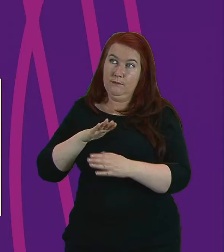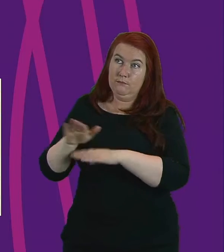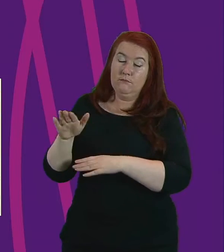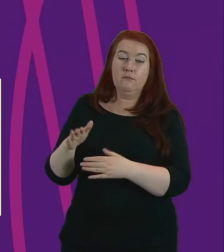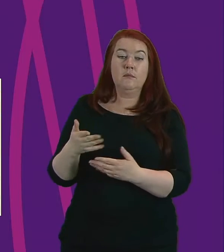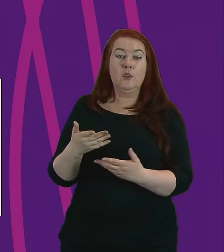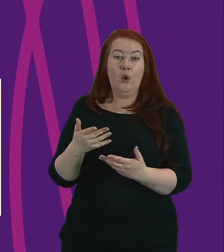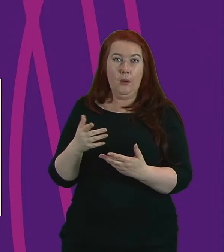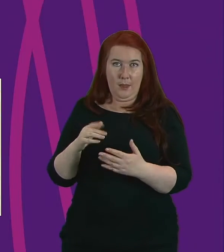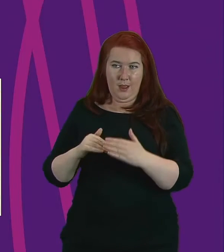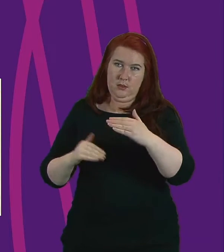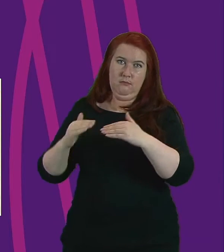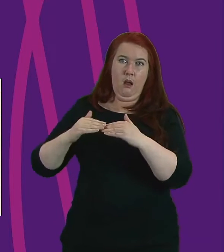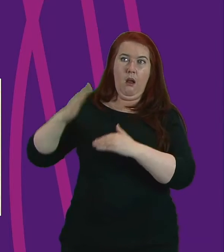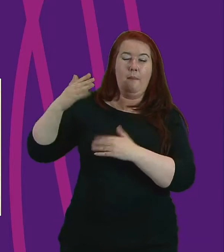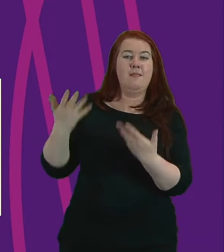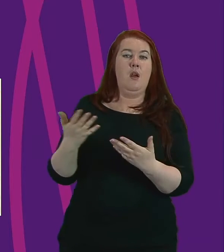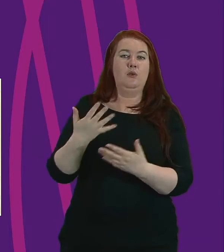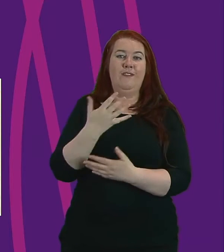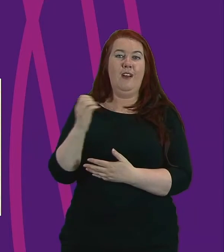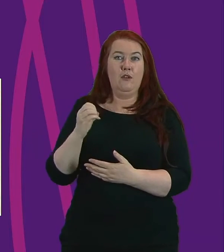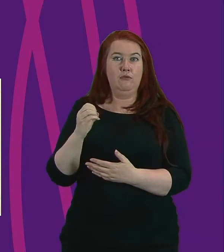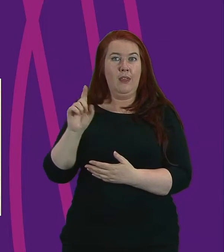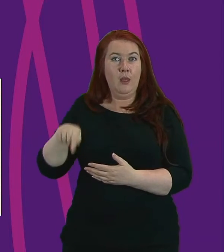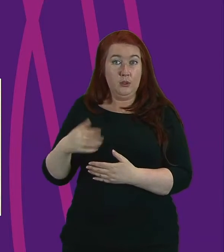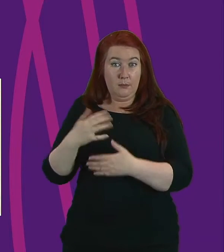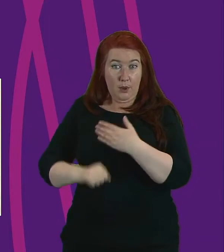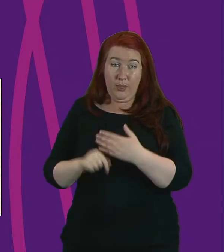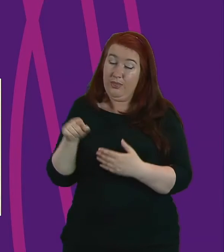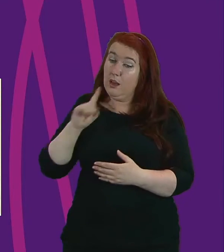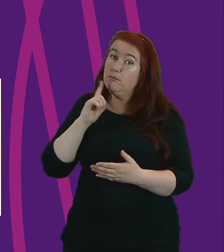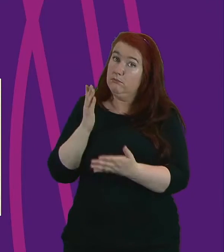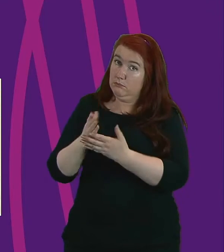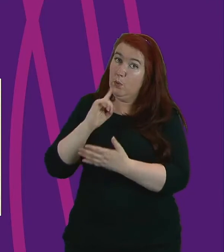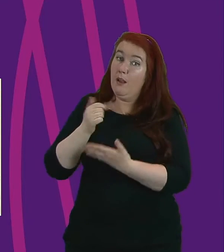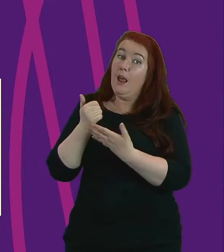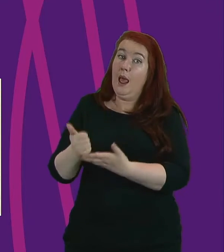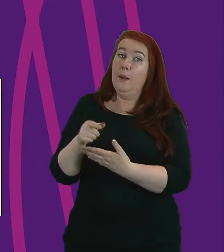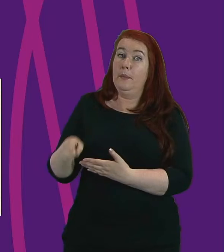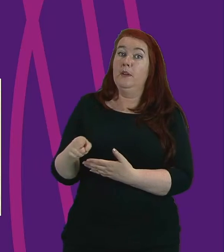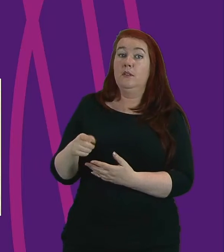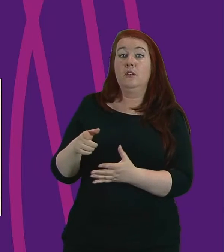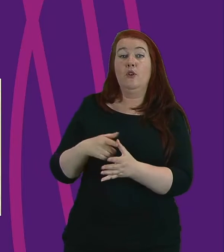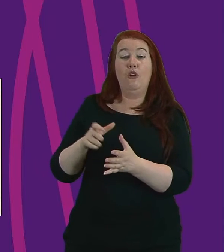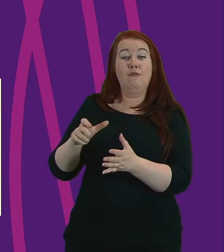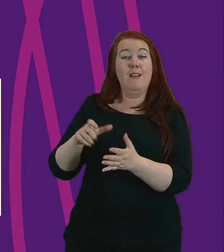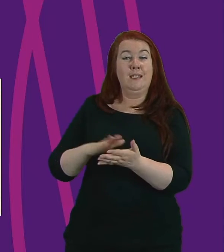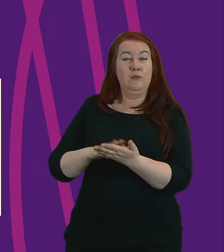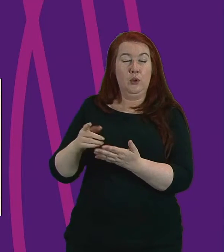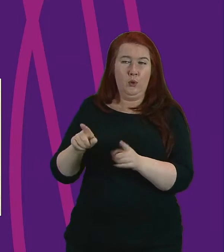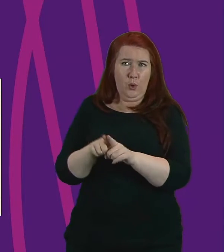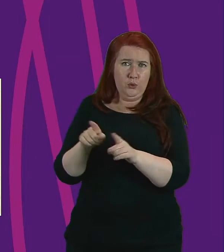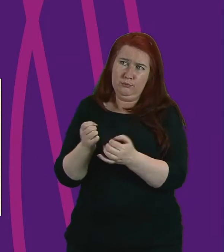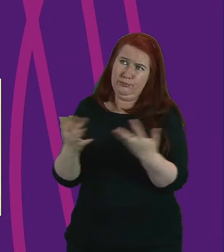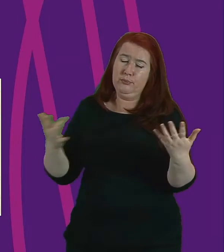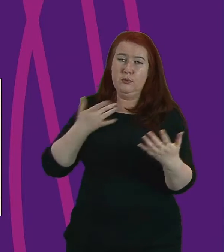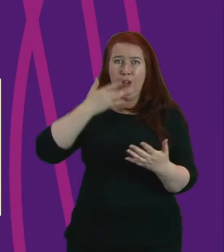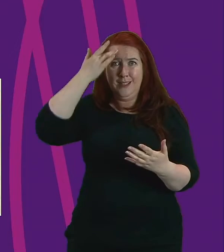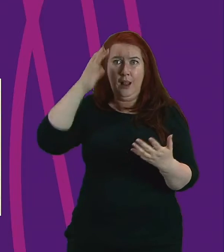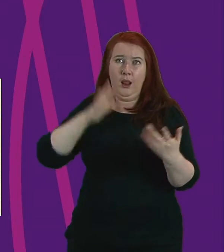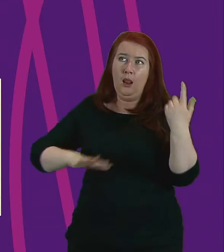been lifted to £500,000. And this will help Ochrani and many of the 2,380 businesses in Scotland which employ 250 or